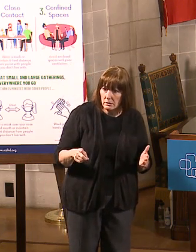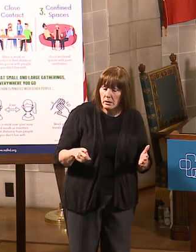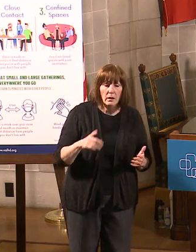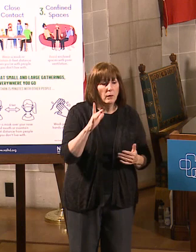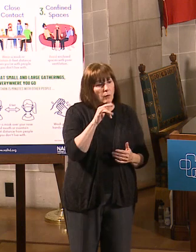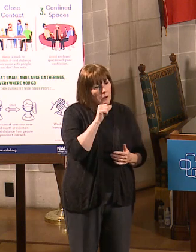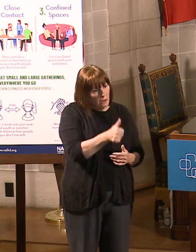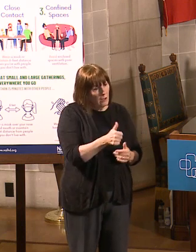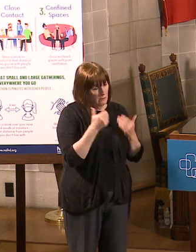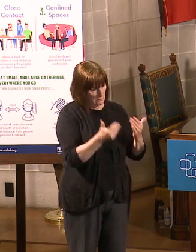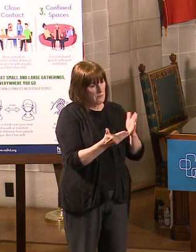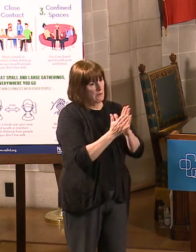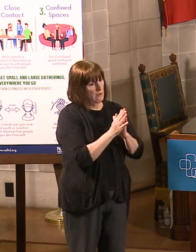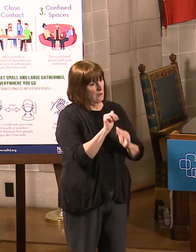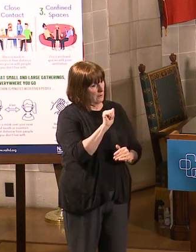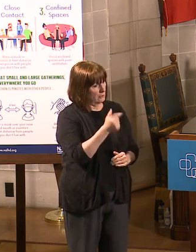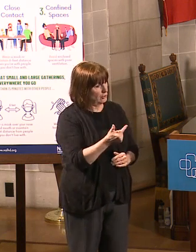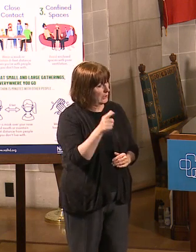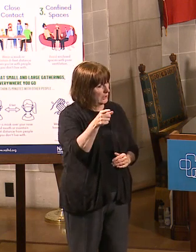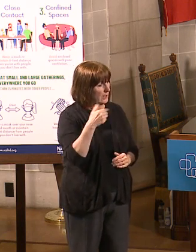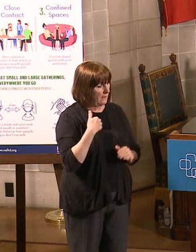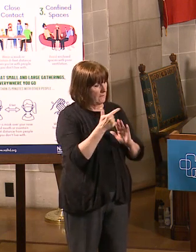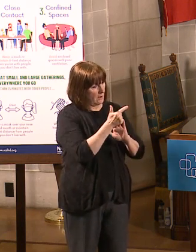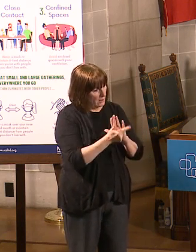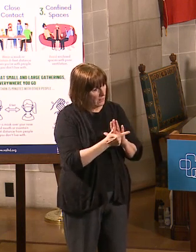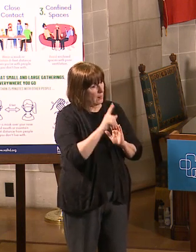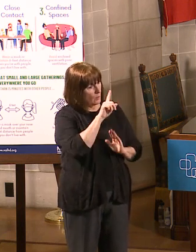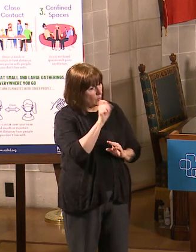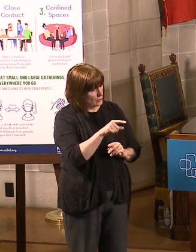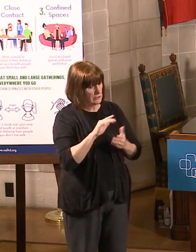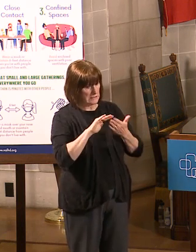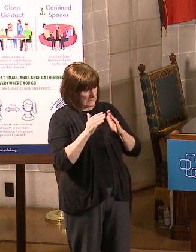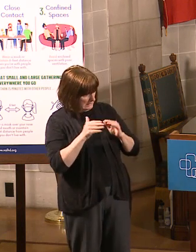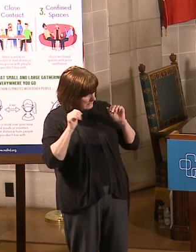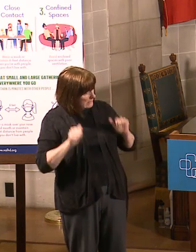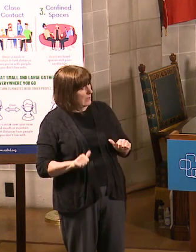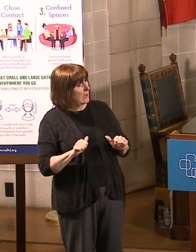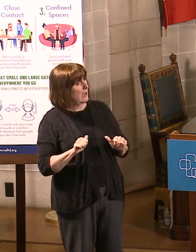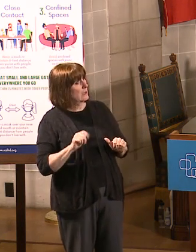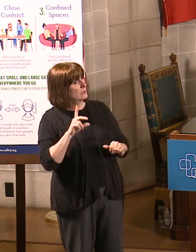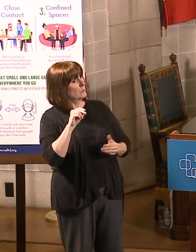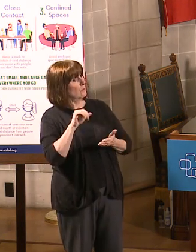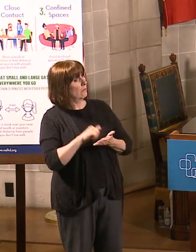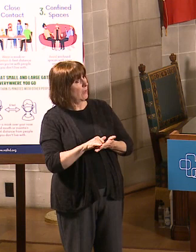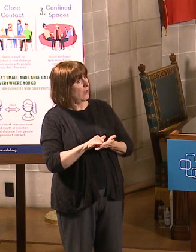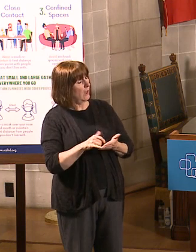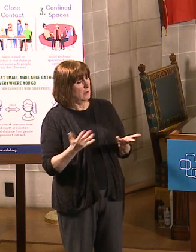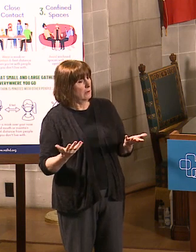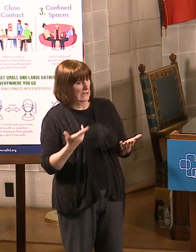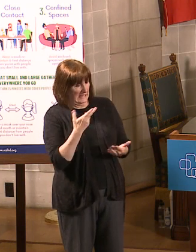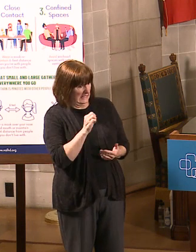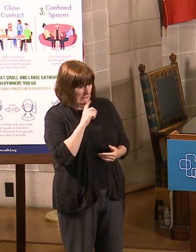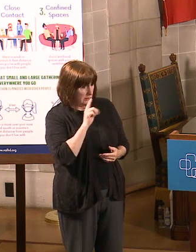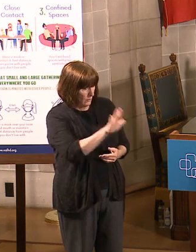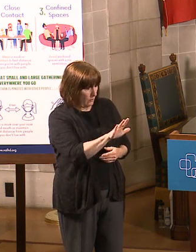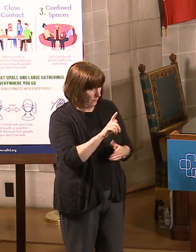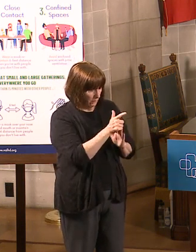Why not ask the AG if there's a legal question as to whether cities can do this? He's your legal advisor,